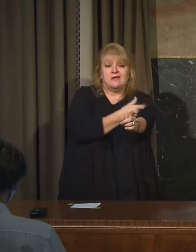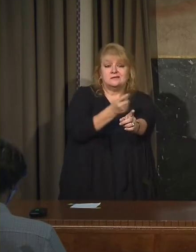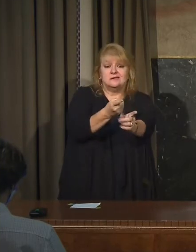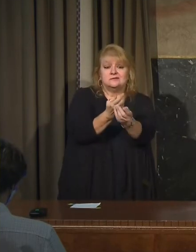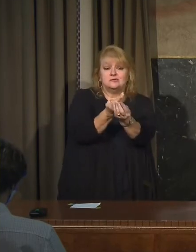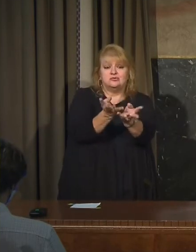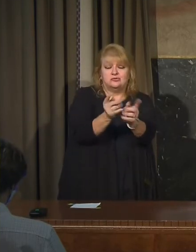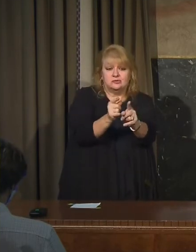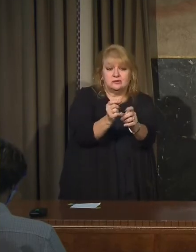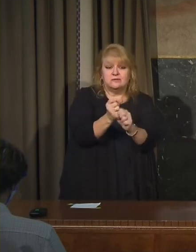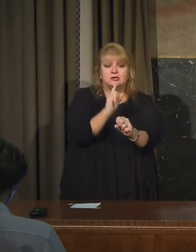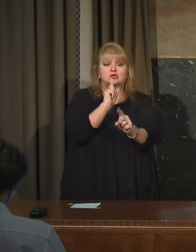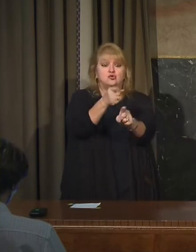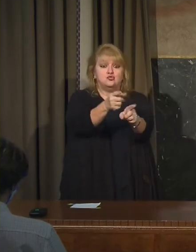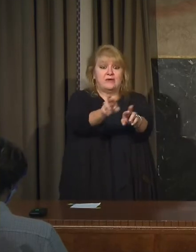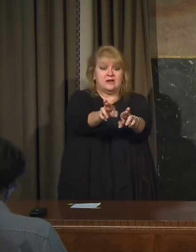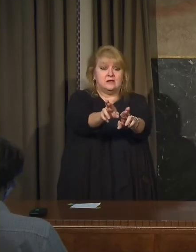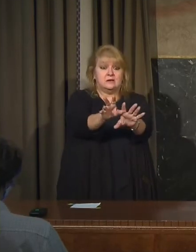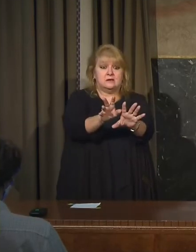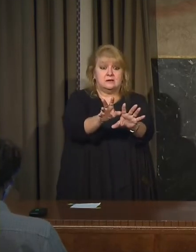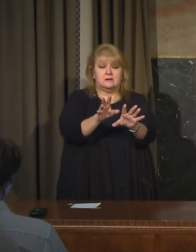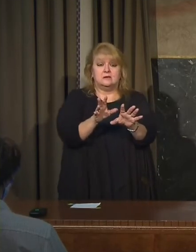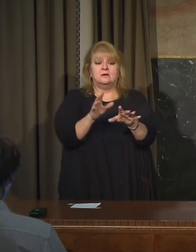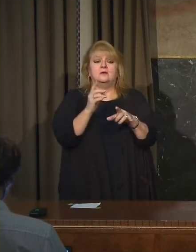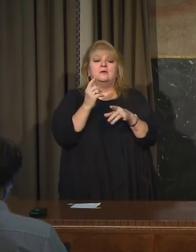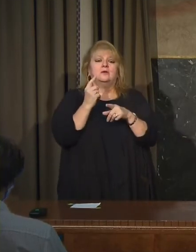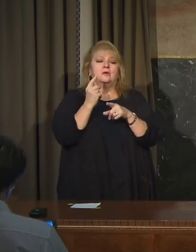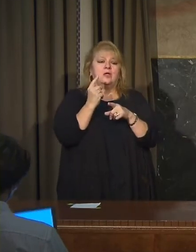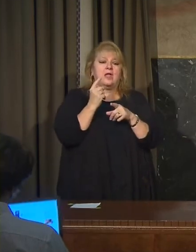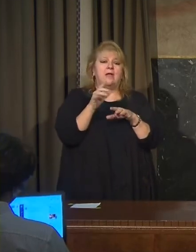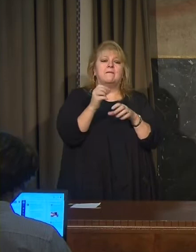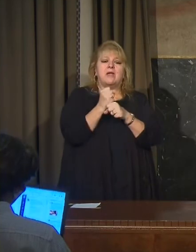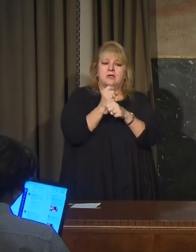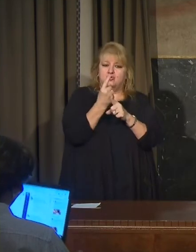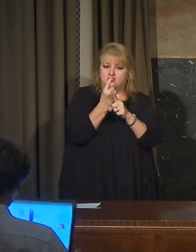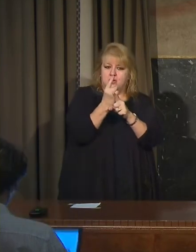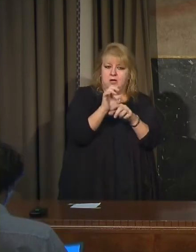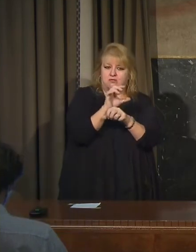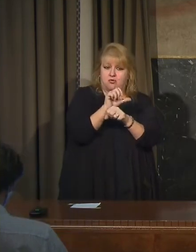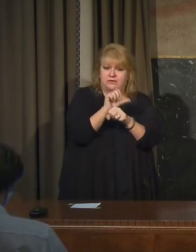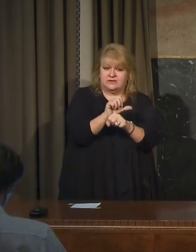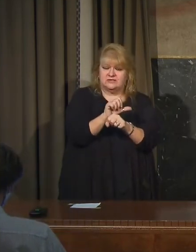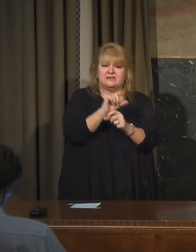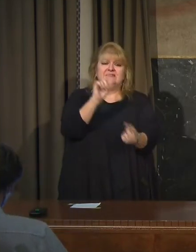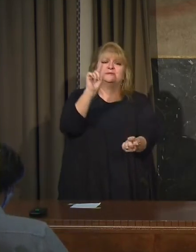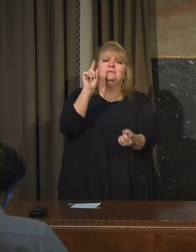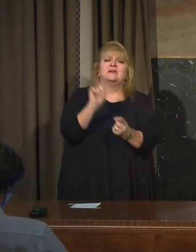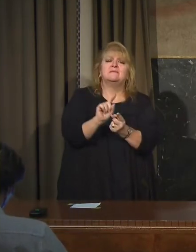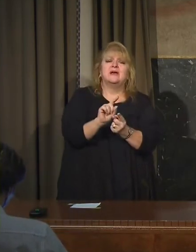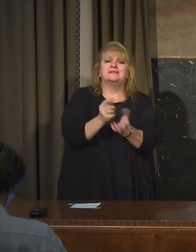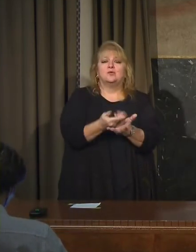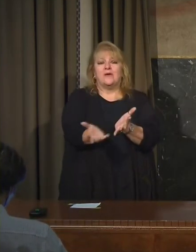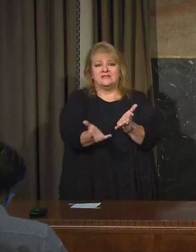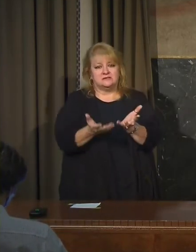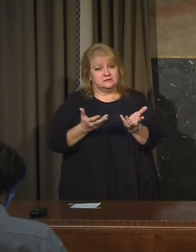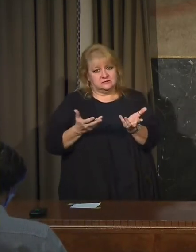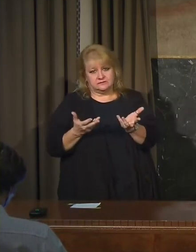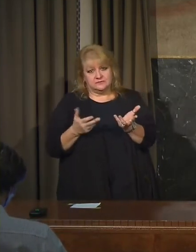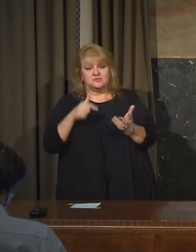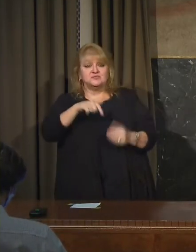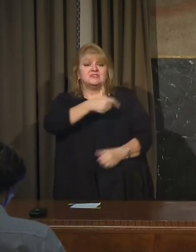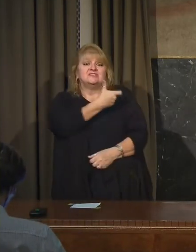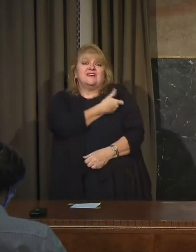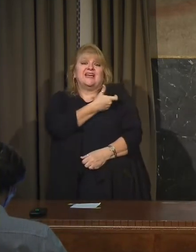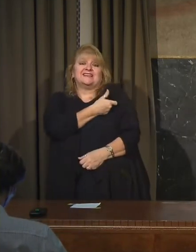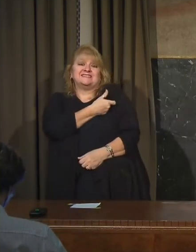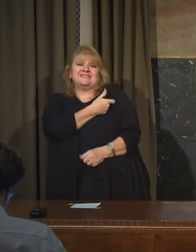make sure that they are ready, make sure that they're taking the right number of appointments, that we're minimizing waste, because this vaccine,